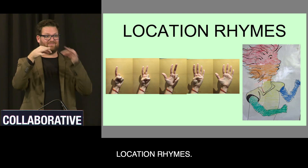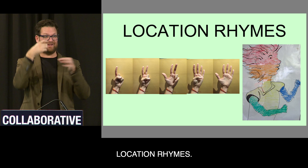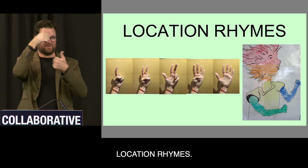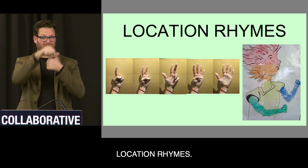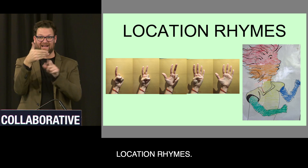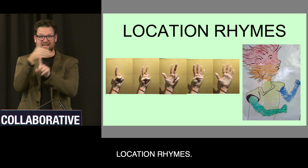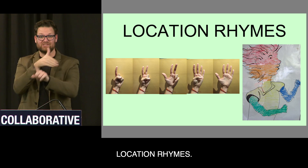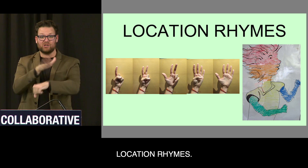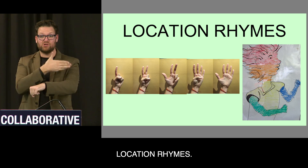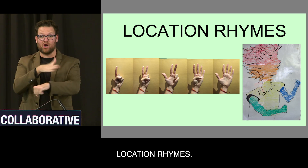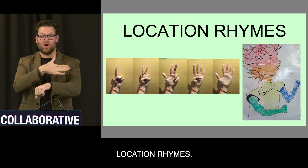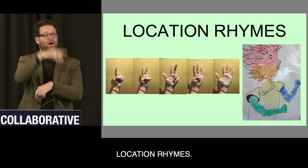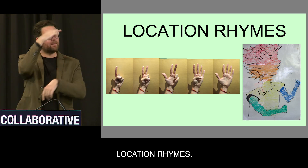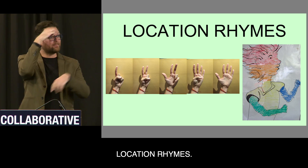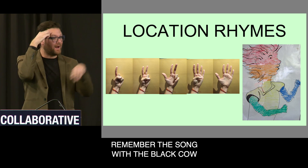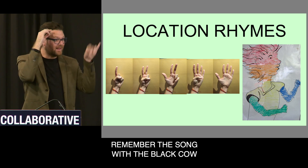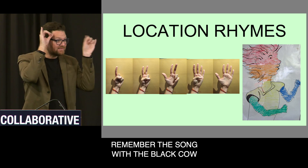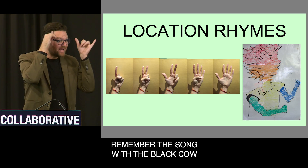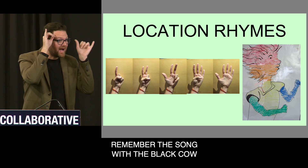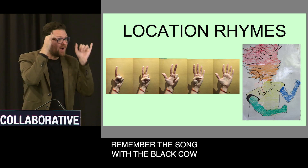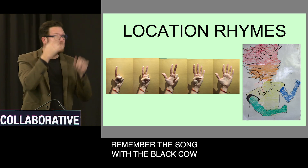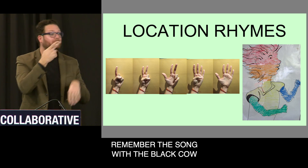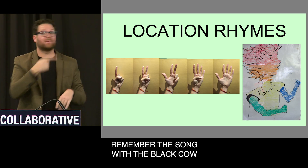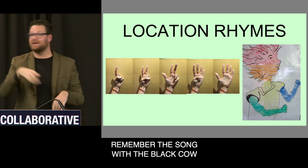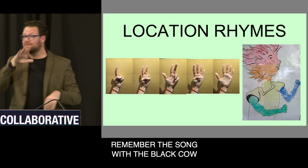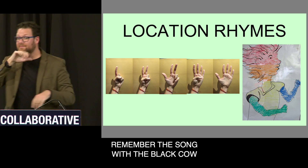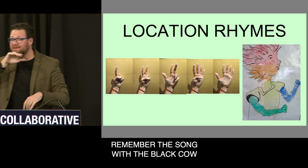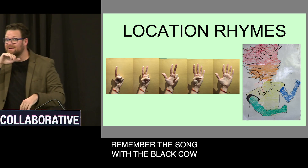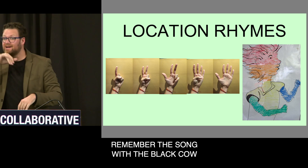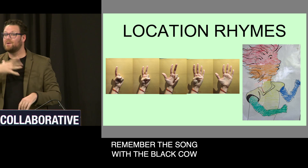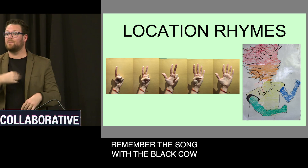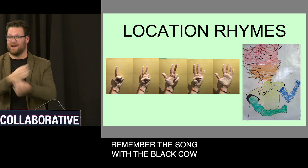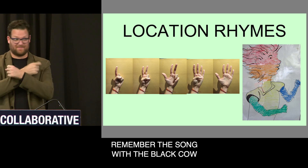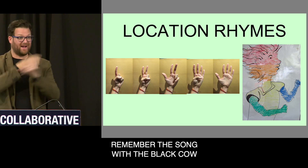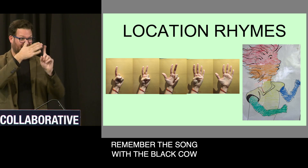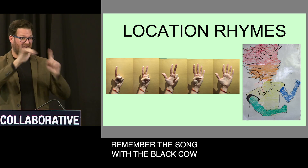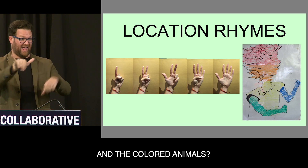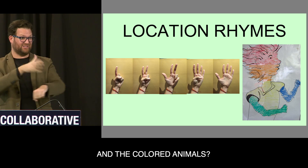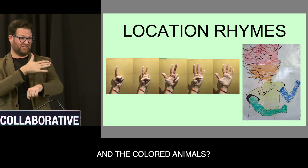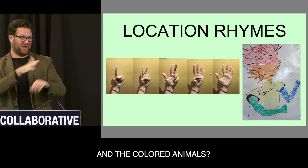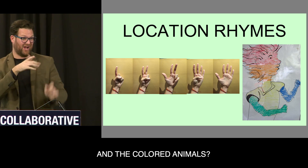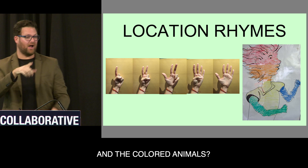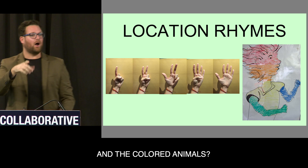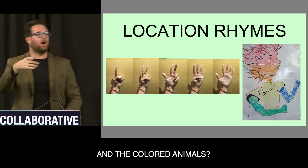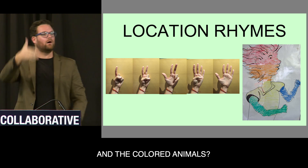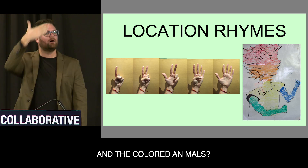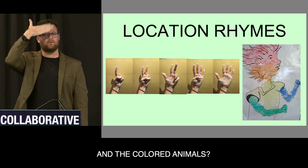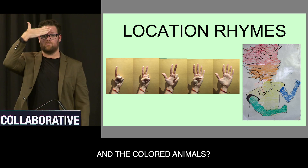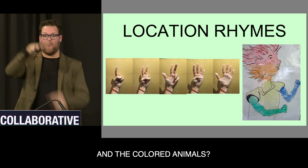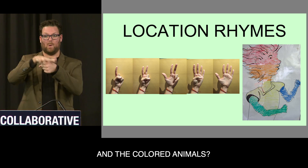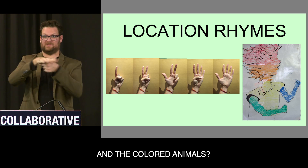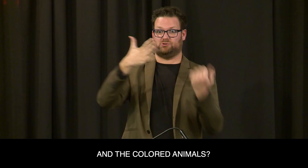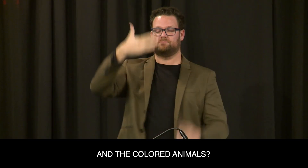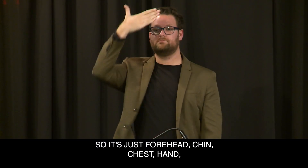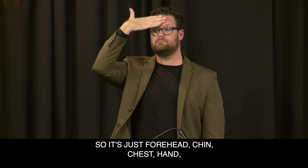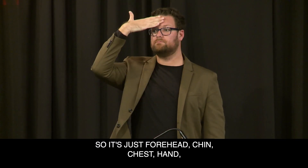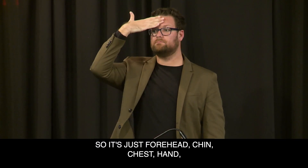Location rhymes. Remember the song with the black cow and the colored animals? So